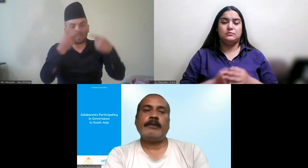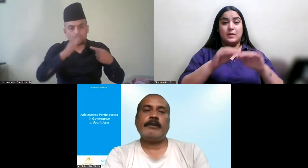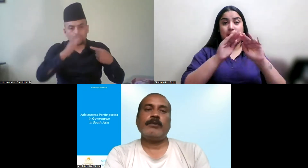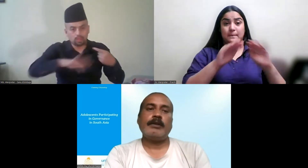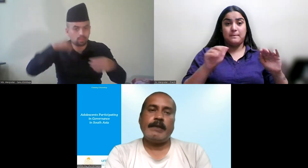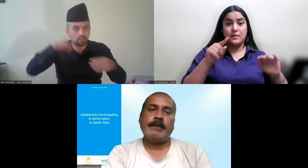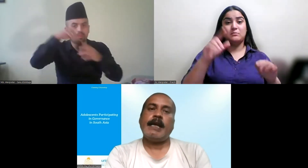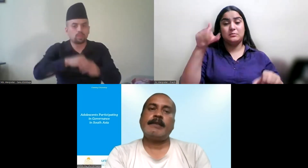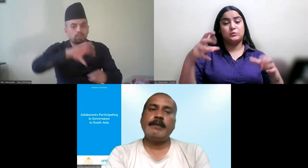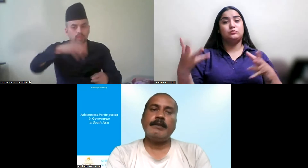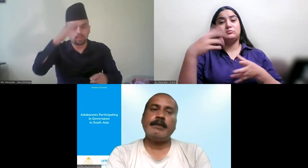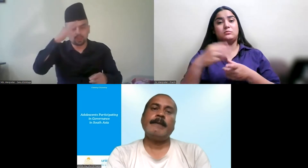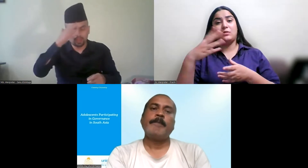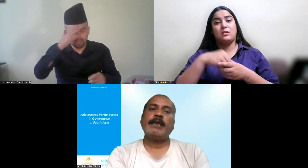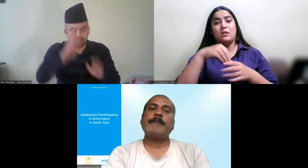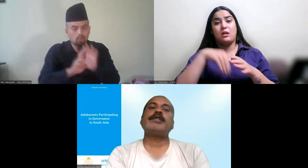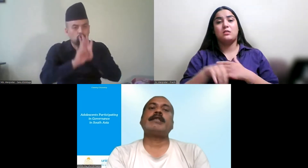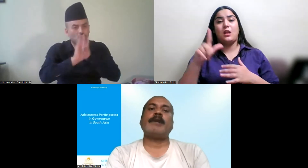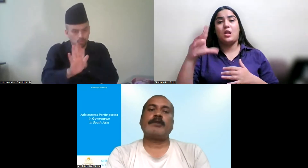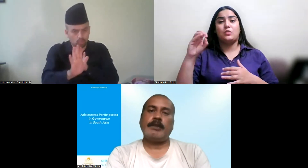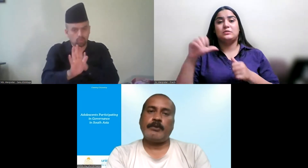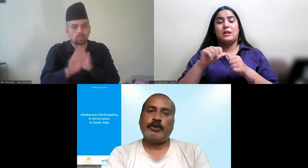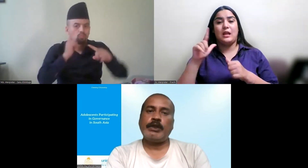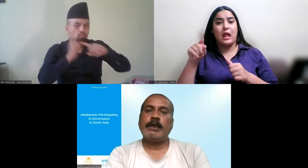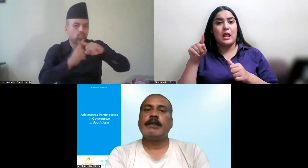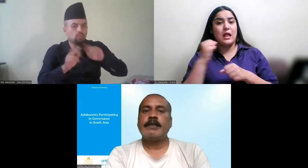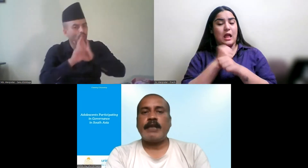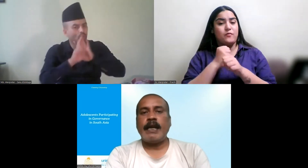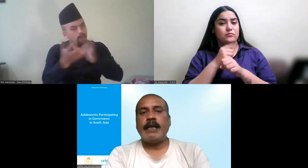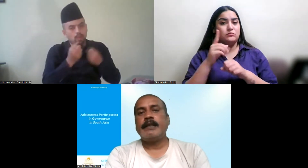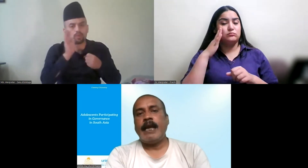in local governance has resulted in positive outcomes to the